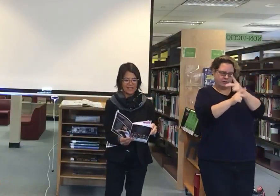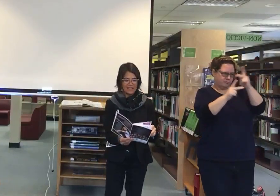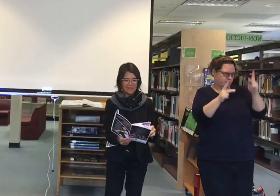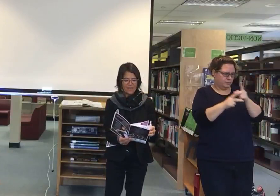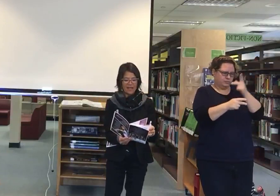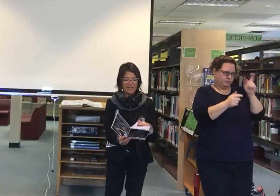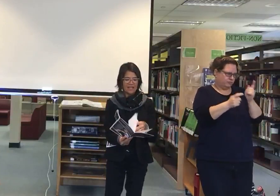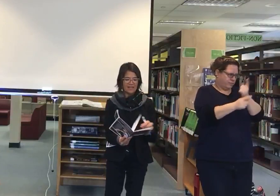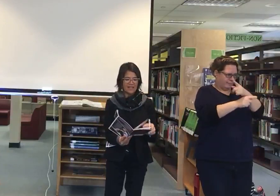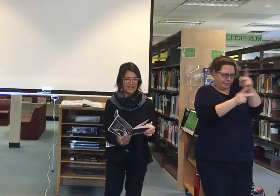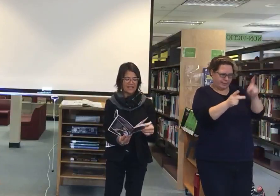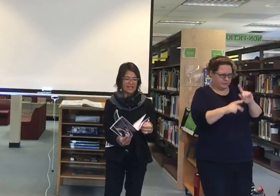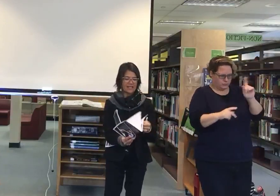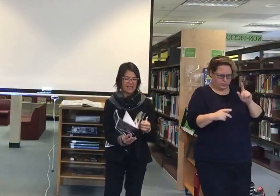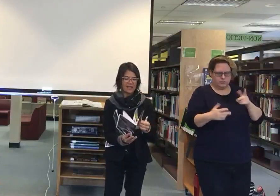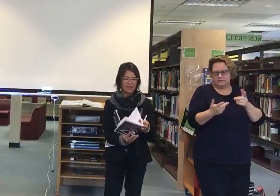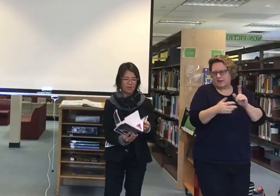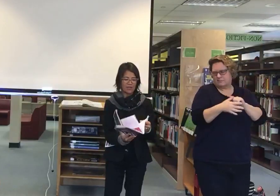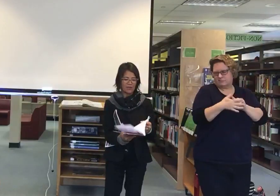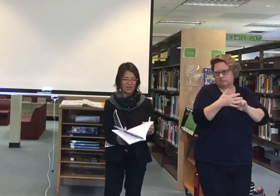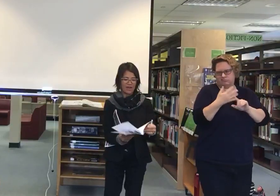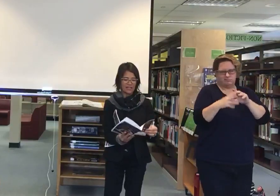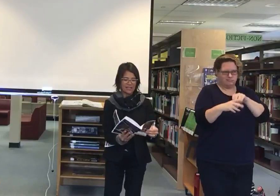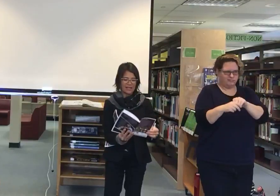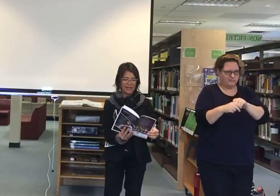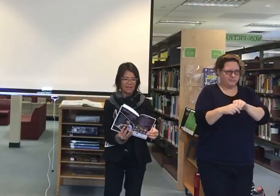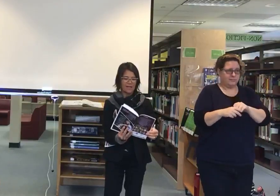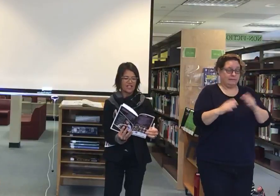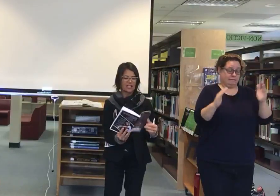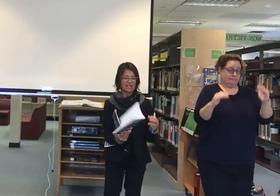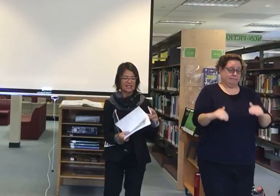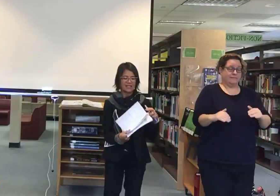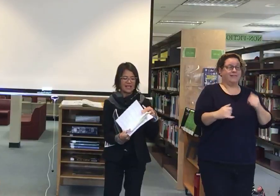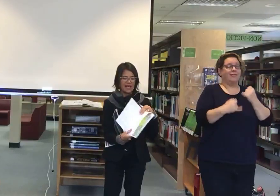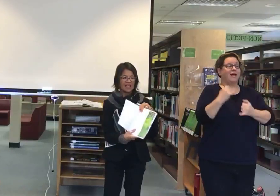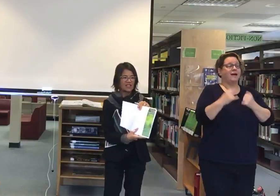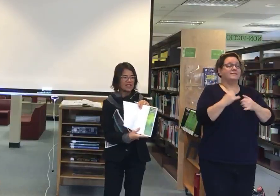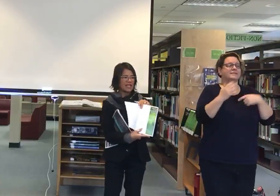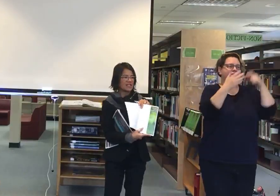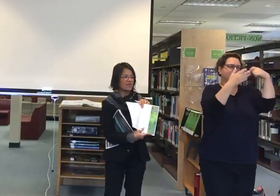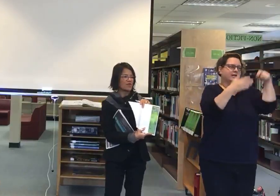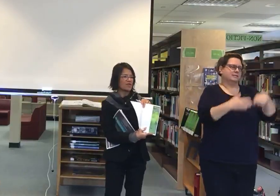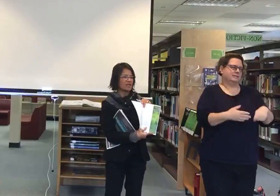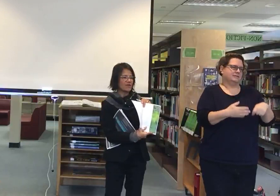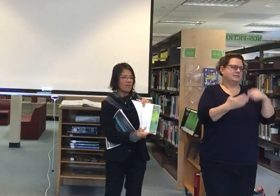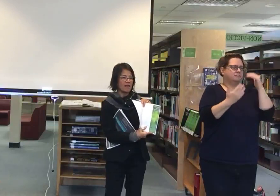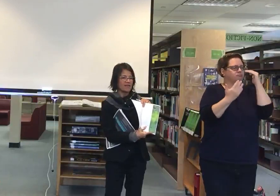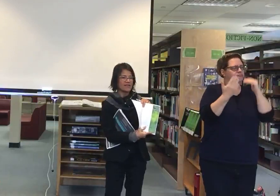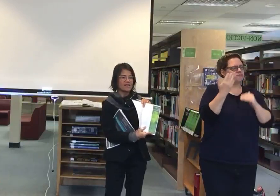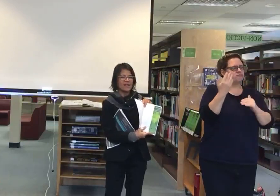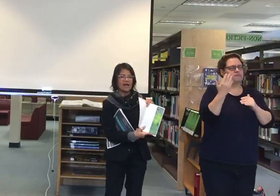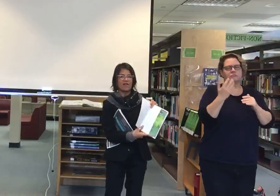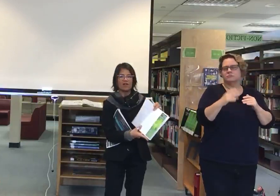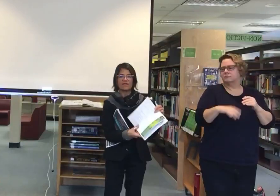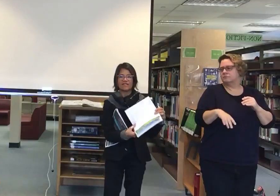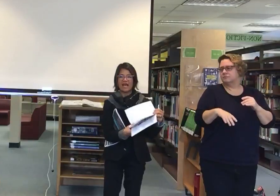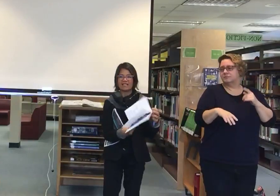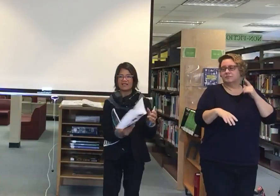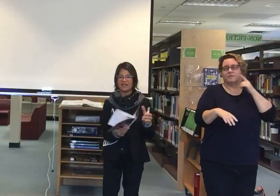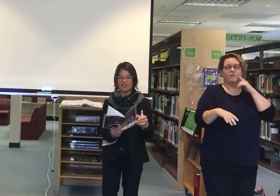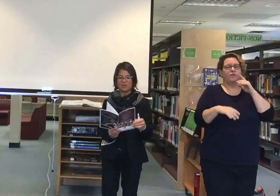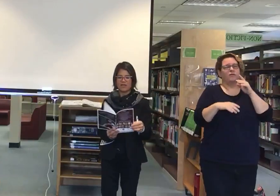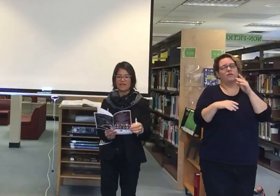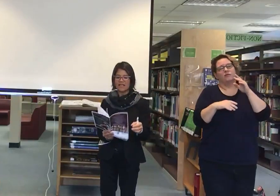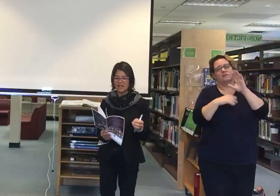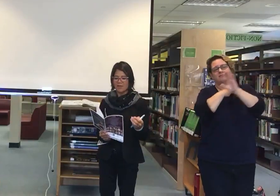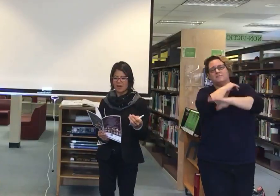where. And at the end of the booklet, we've got a checklist, and it just takes them through the different months of all of the tasks